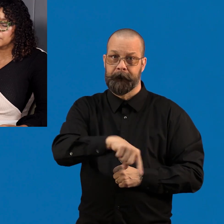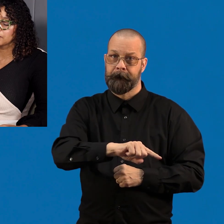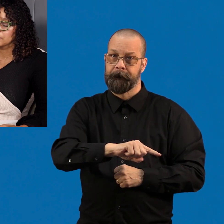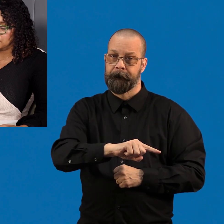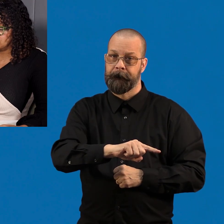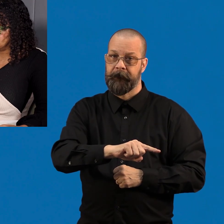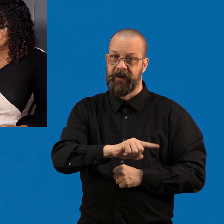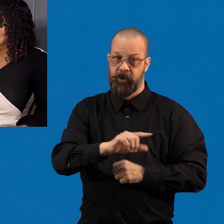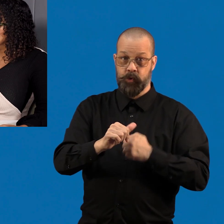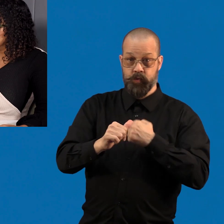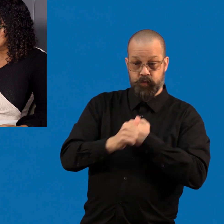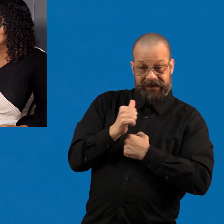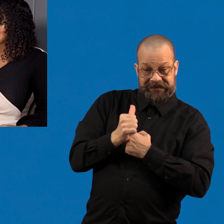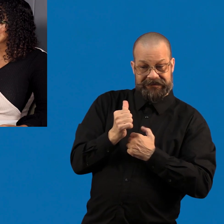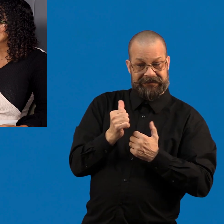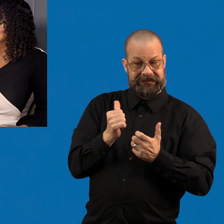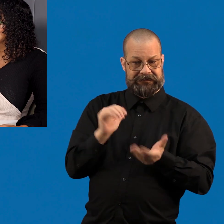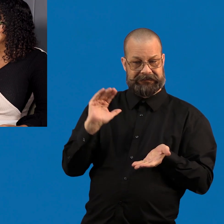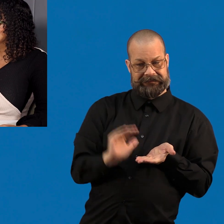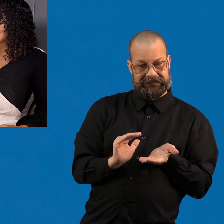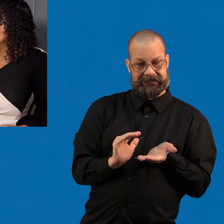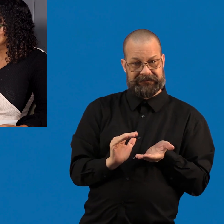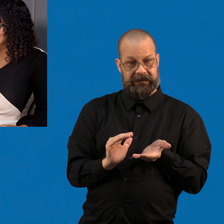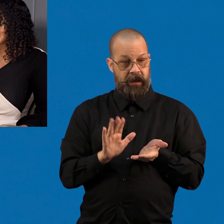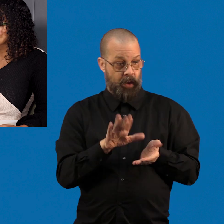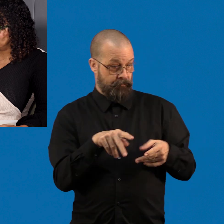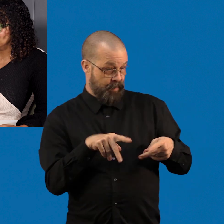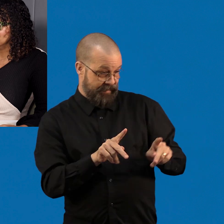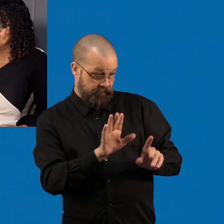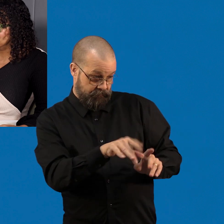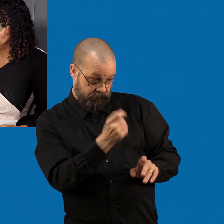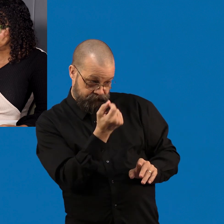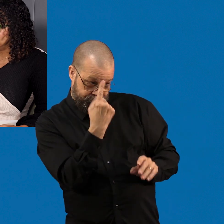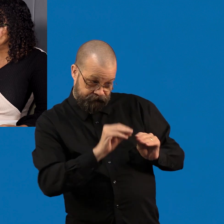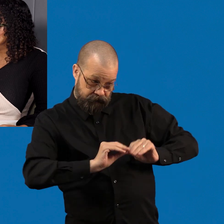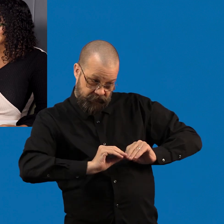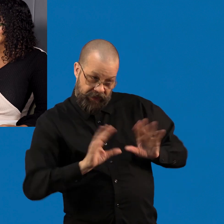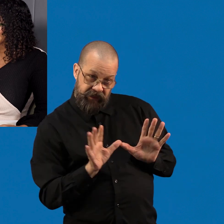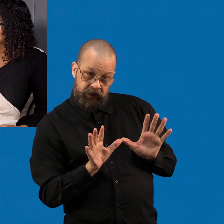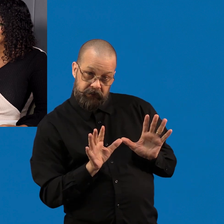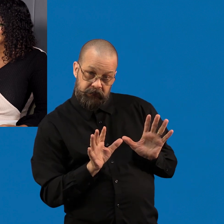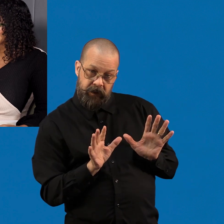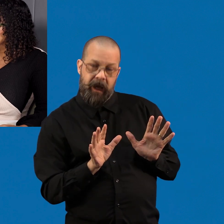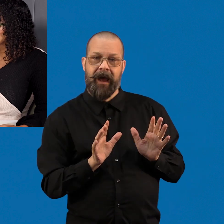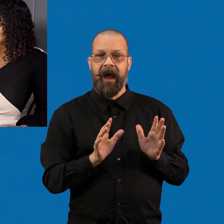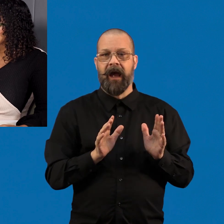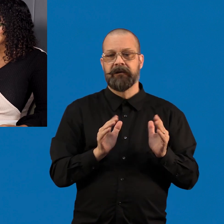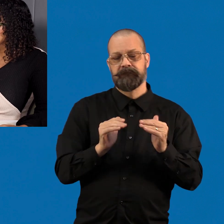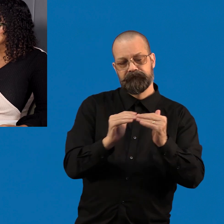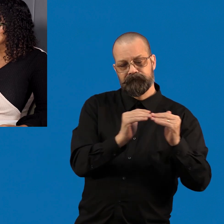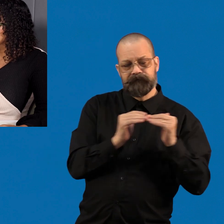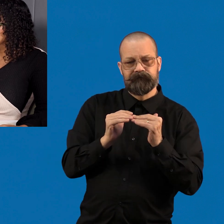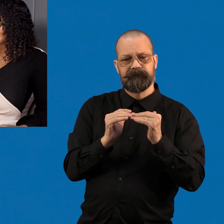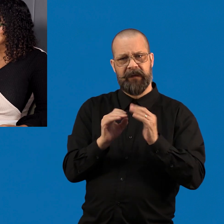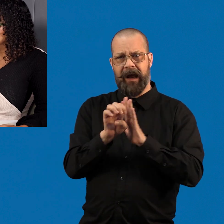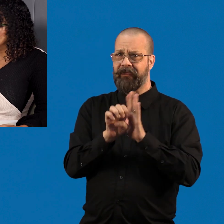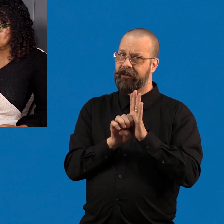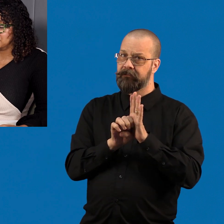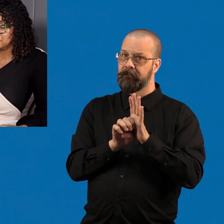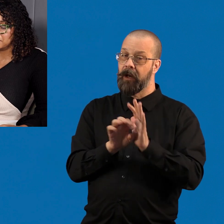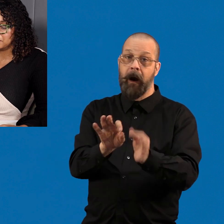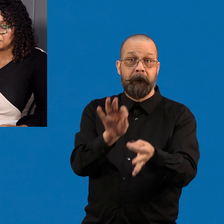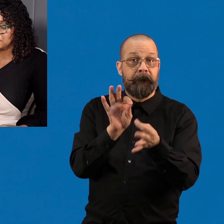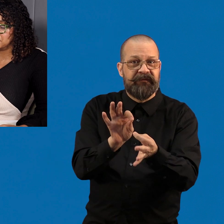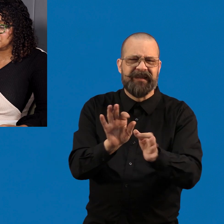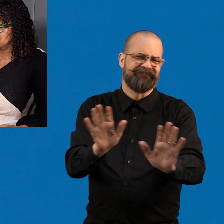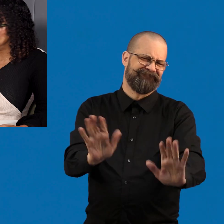ensure that risks are minimized, that consent is clear, and that people are treated ethically. They're not